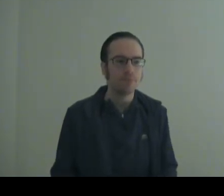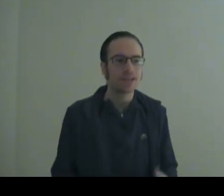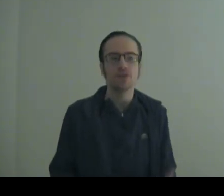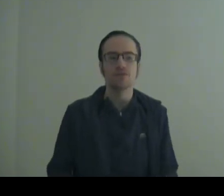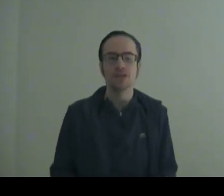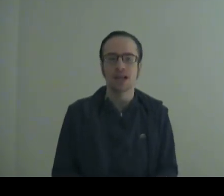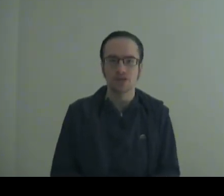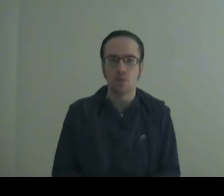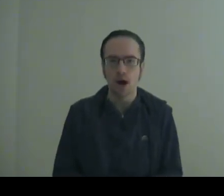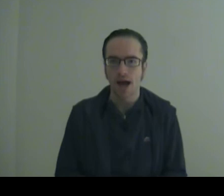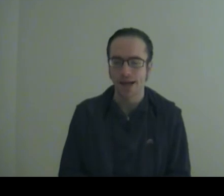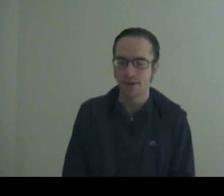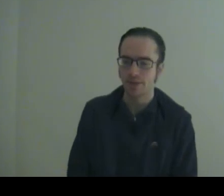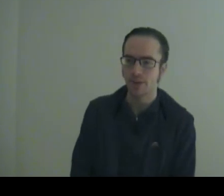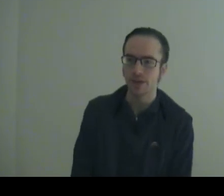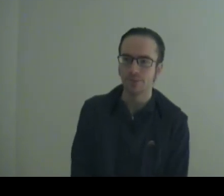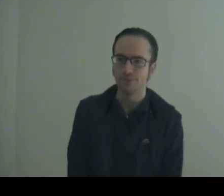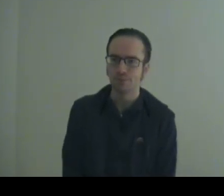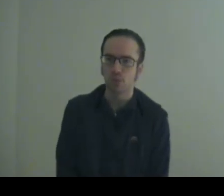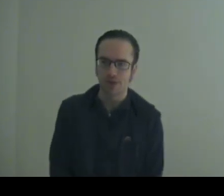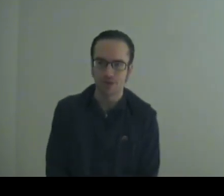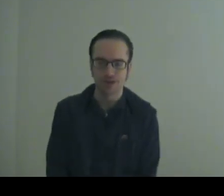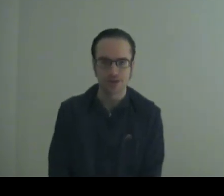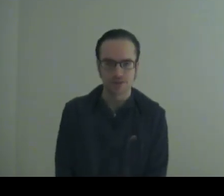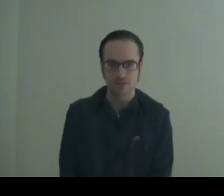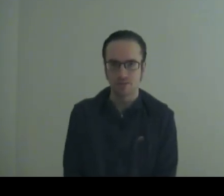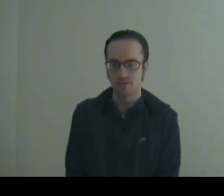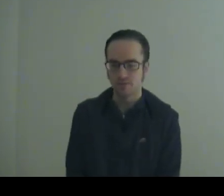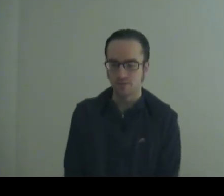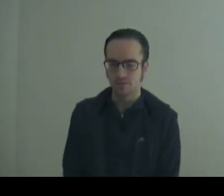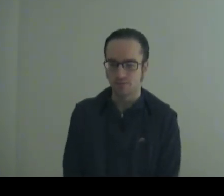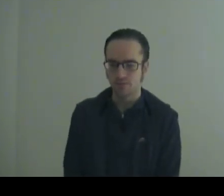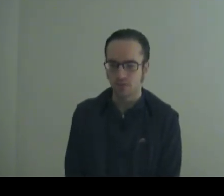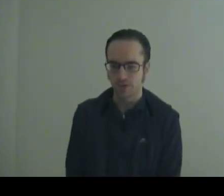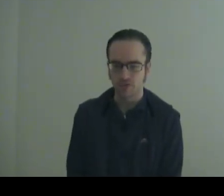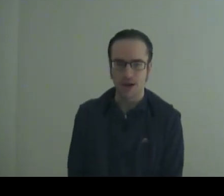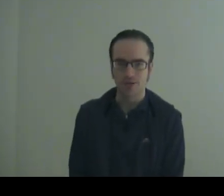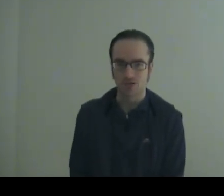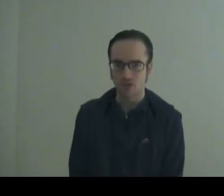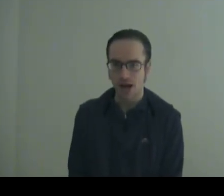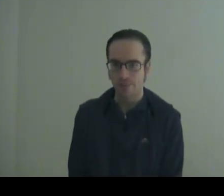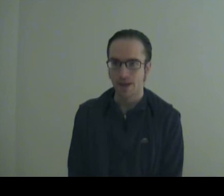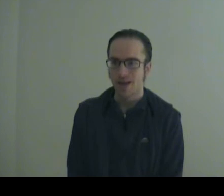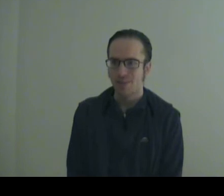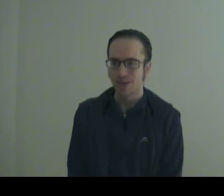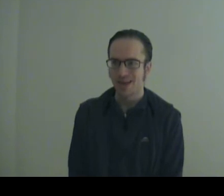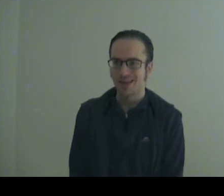making you realize why there is this all this rampant crime, but then in